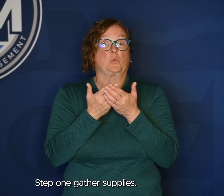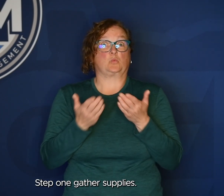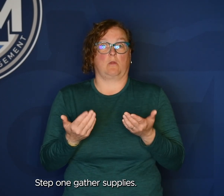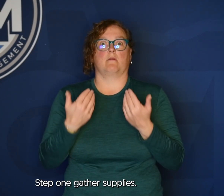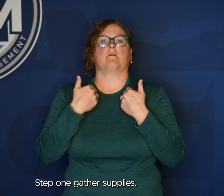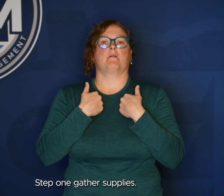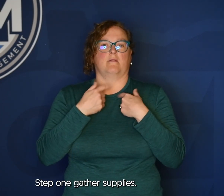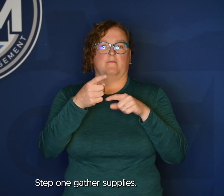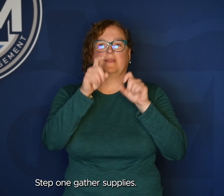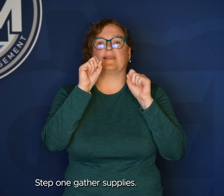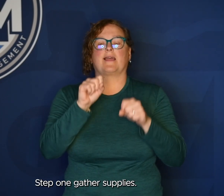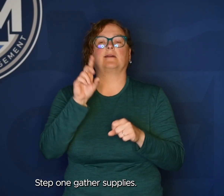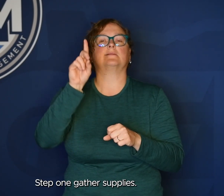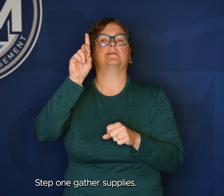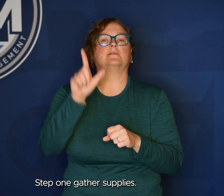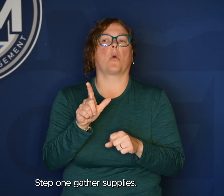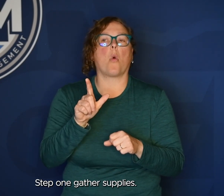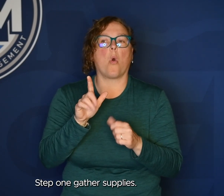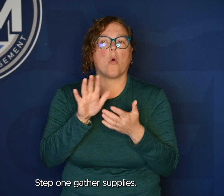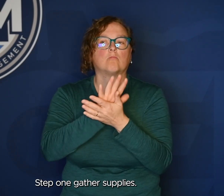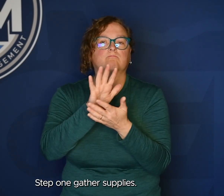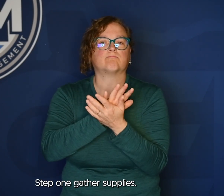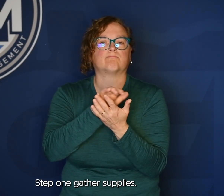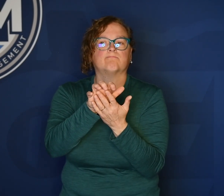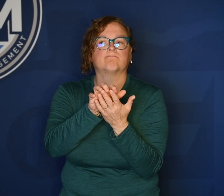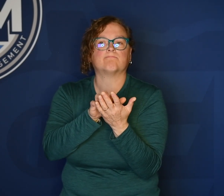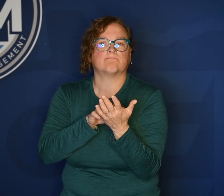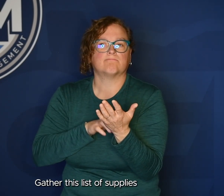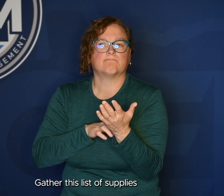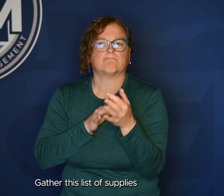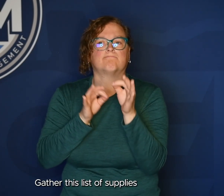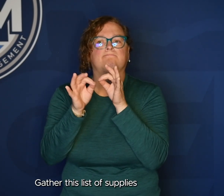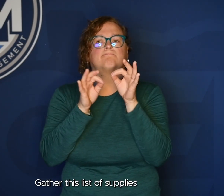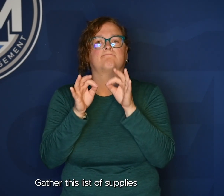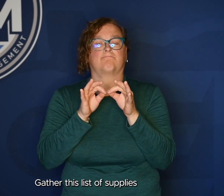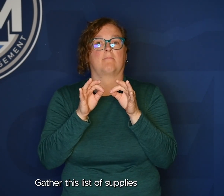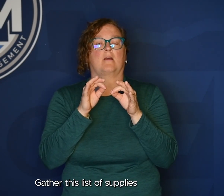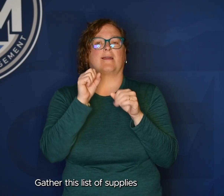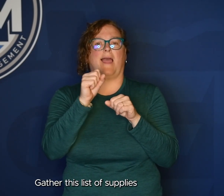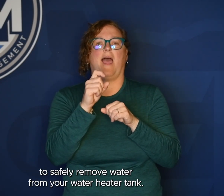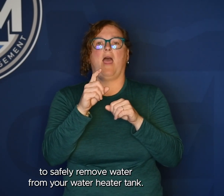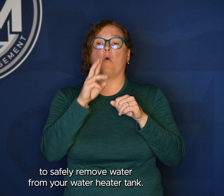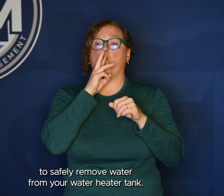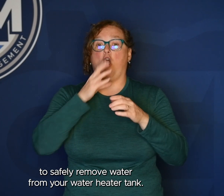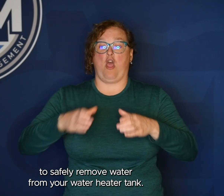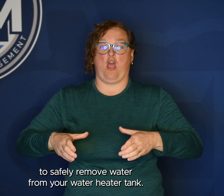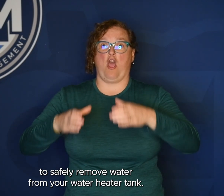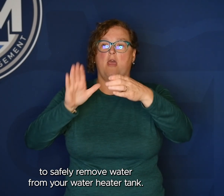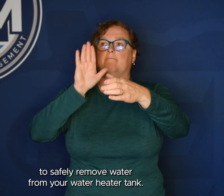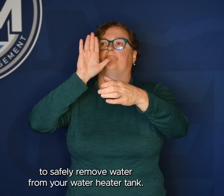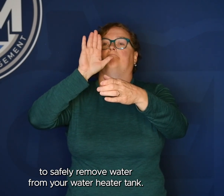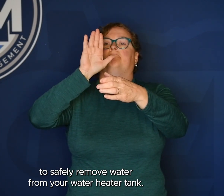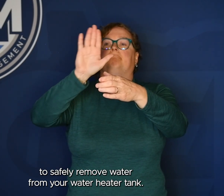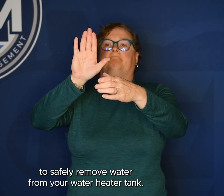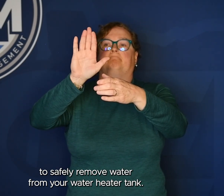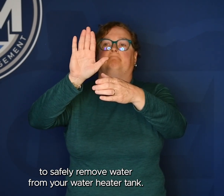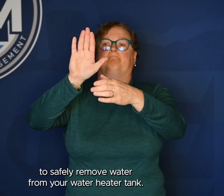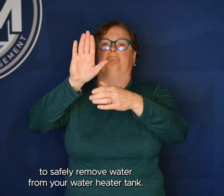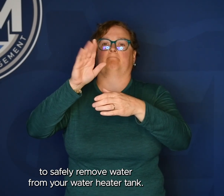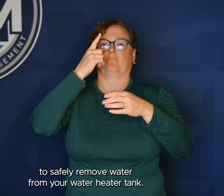Step 1. Gather supplies. Gather this list of supplies to safely remove water from your water heater